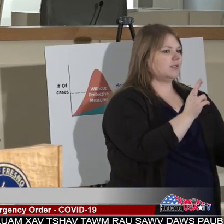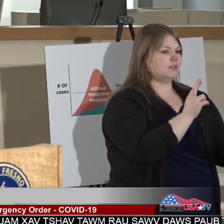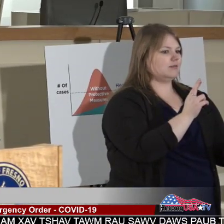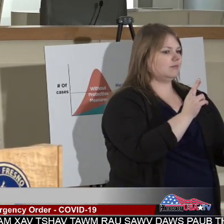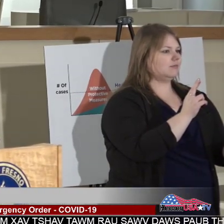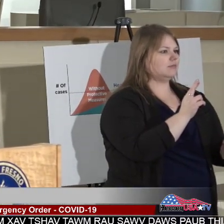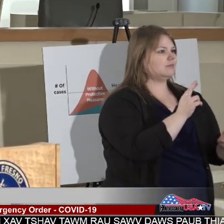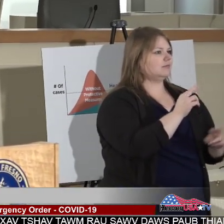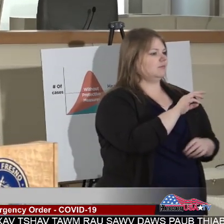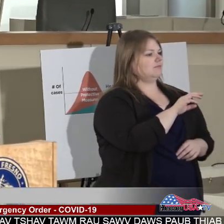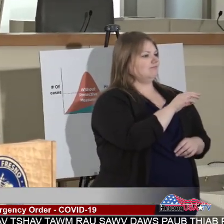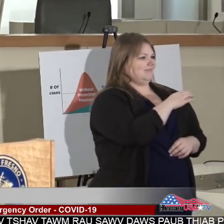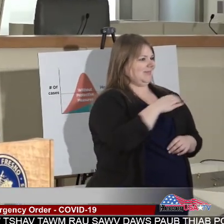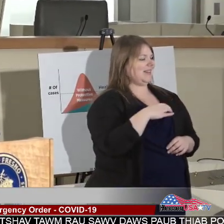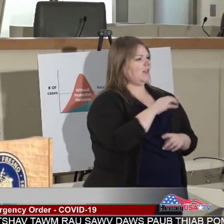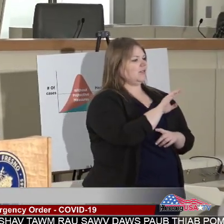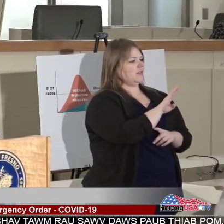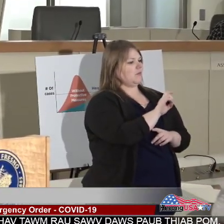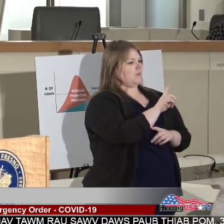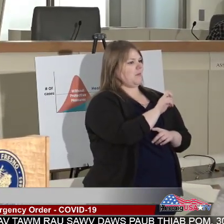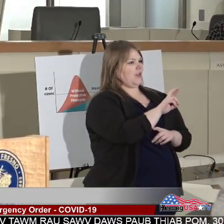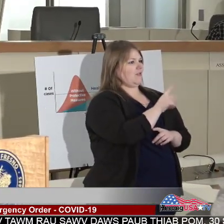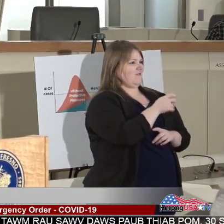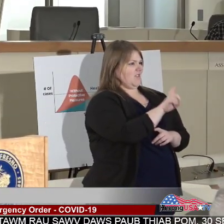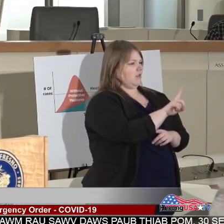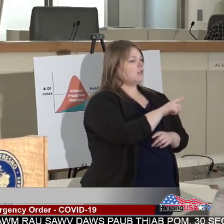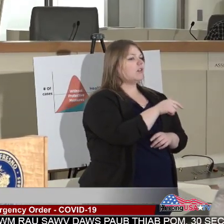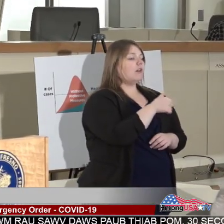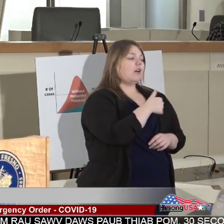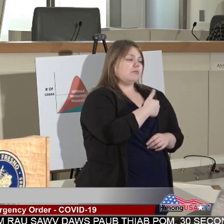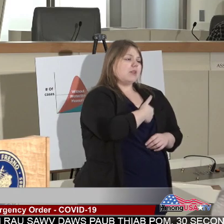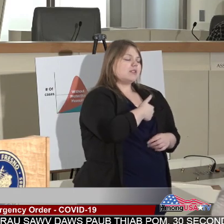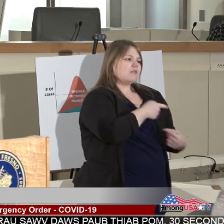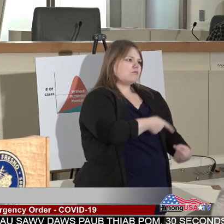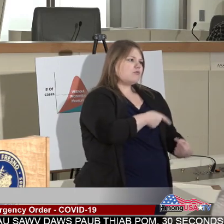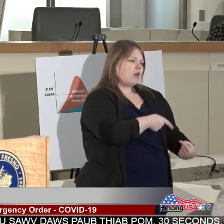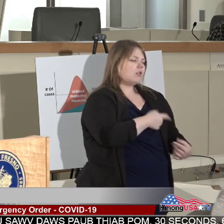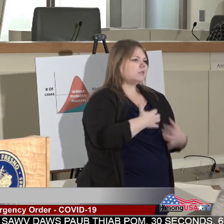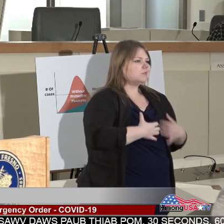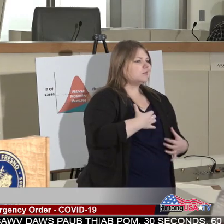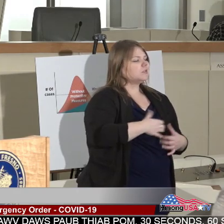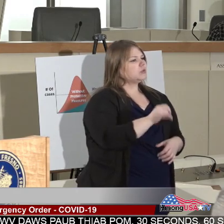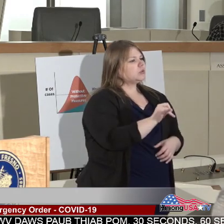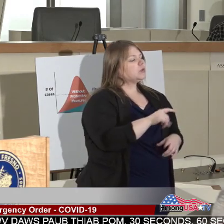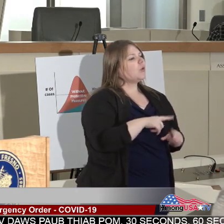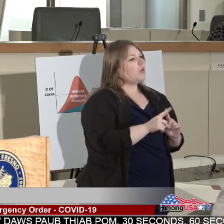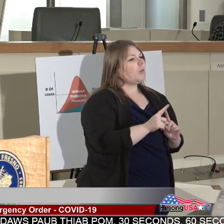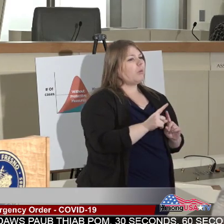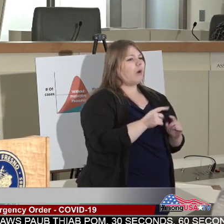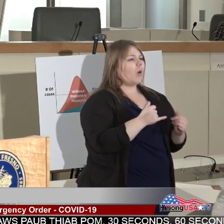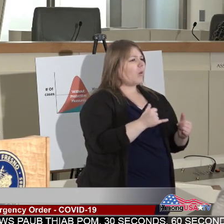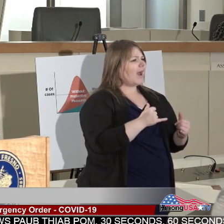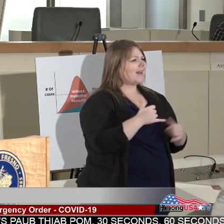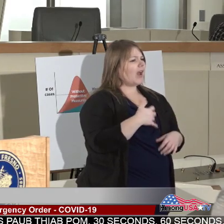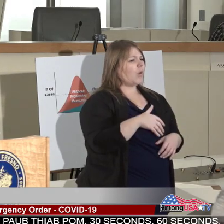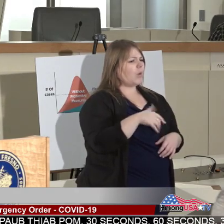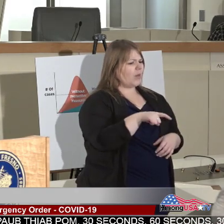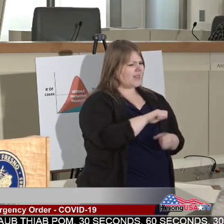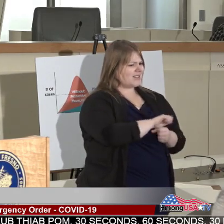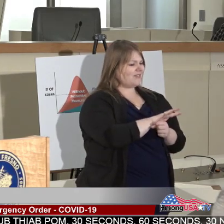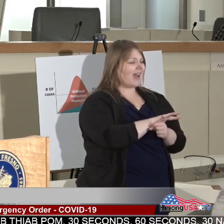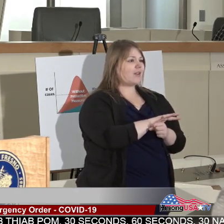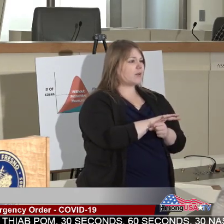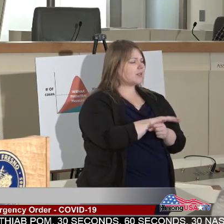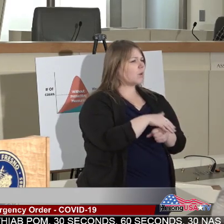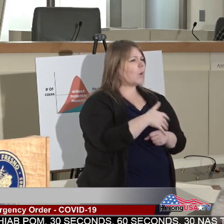the words of Councilman Bredefield. I've struggled with this myself, but we are dealing with an extraordinary resiliency in this virus